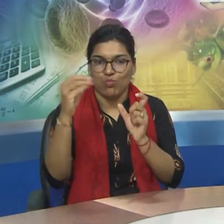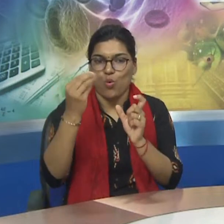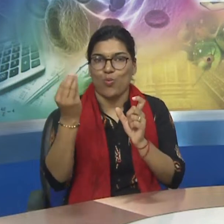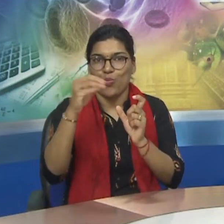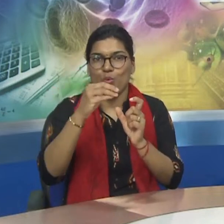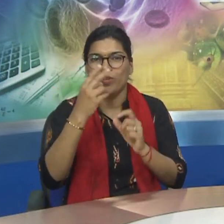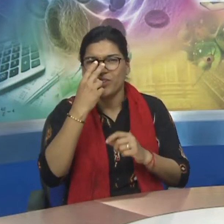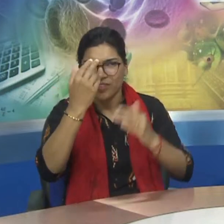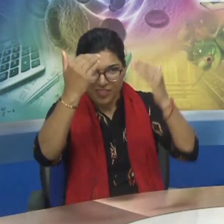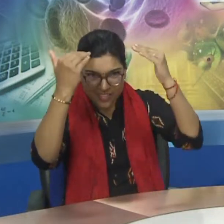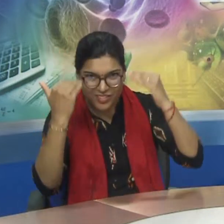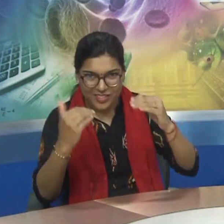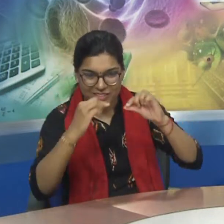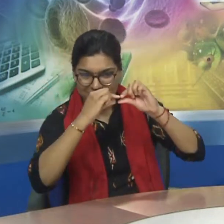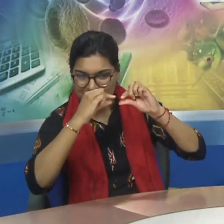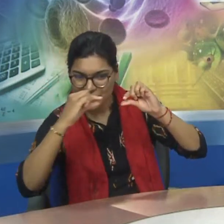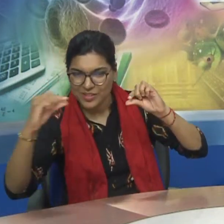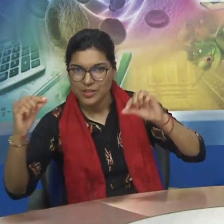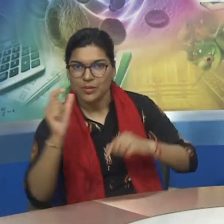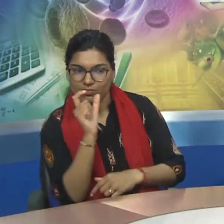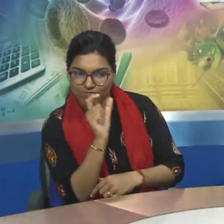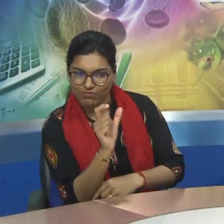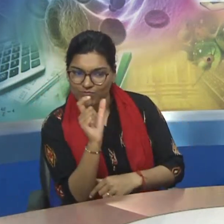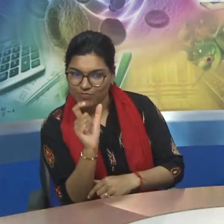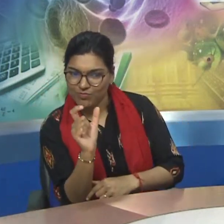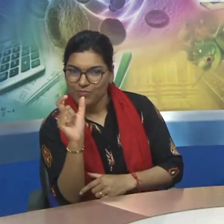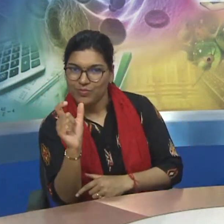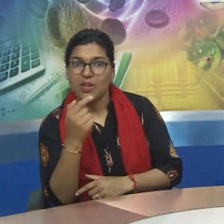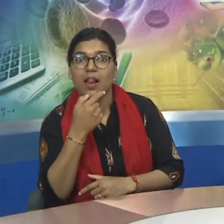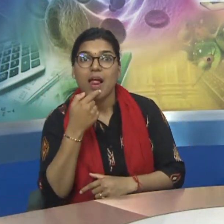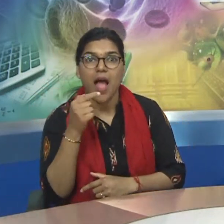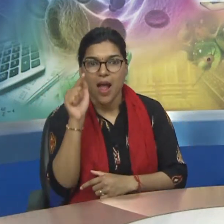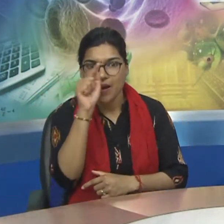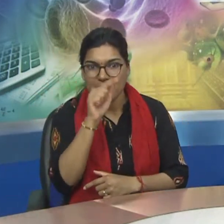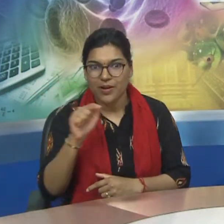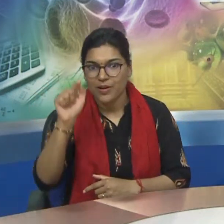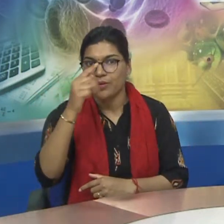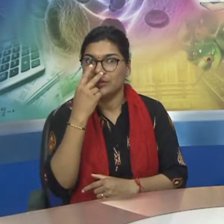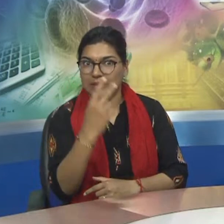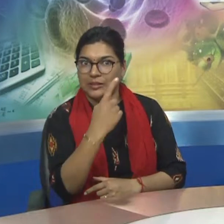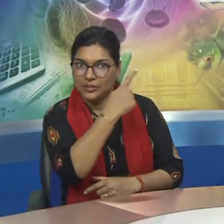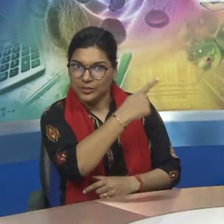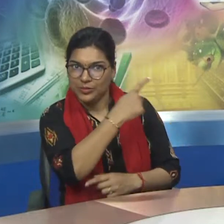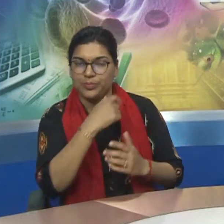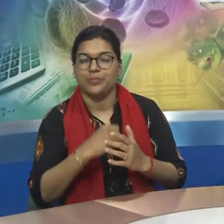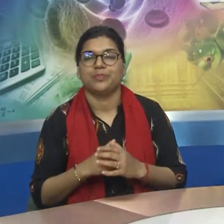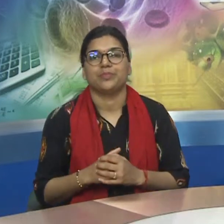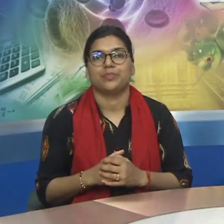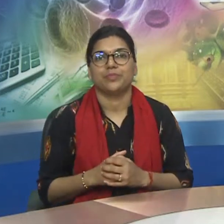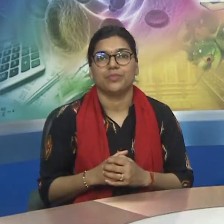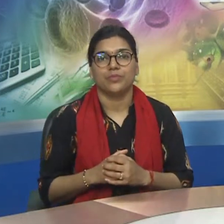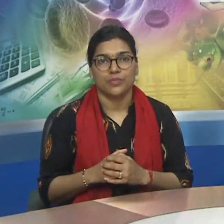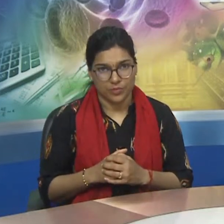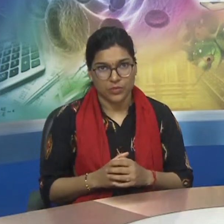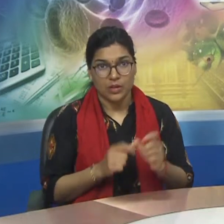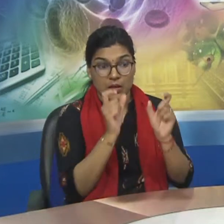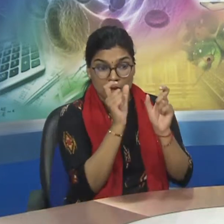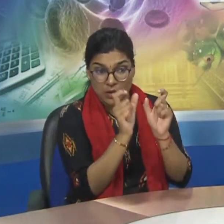How can we insert any new addition? You can see the red color